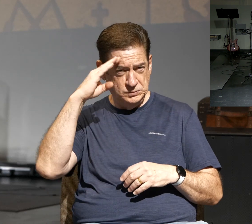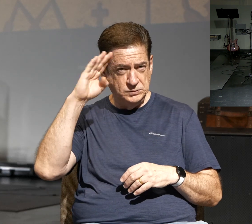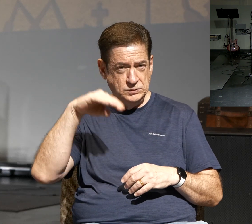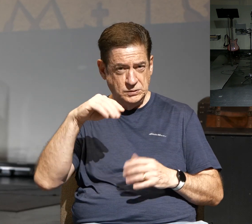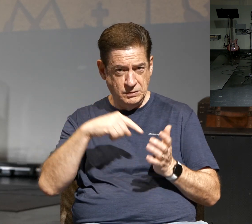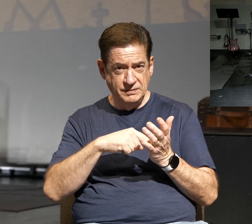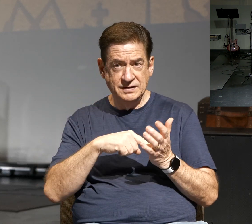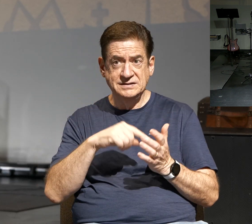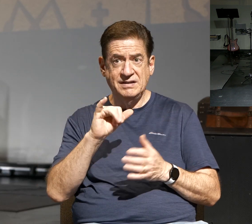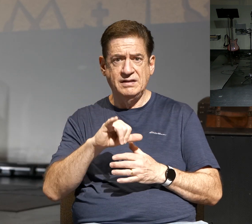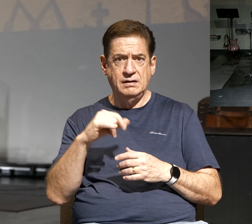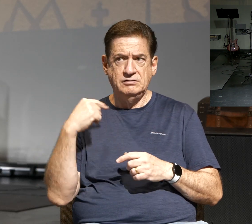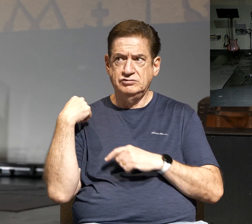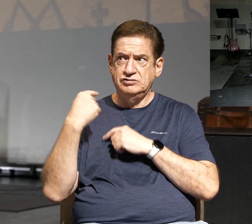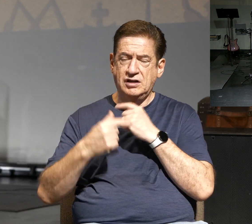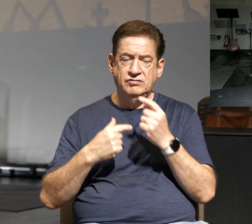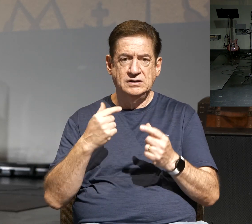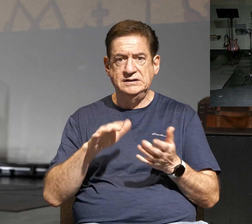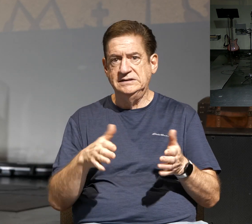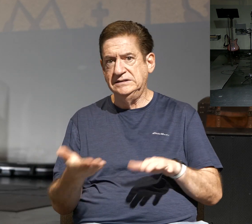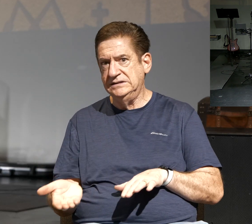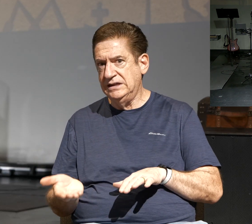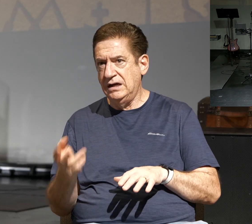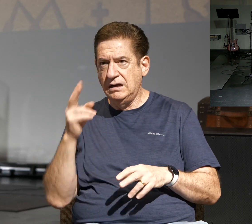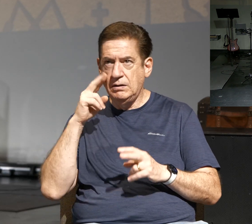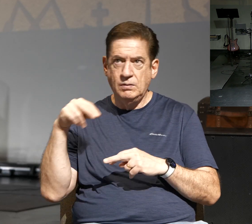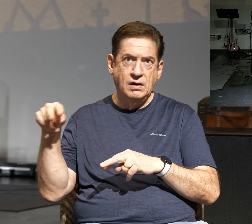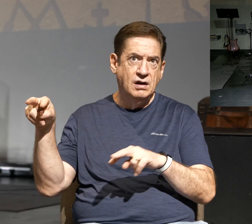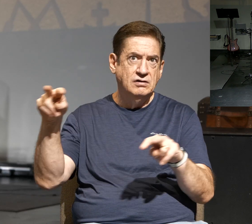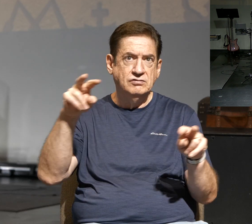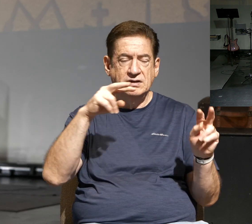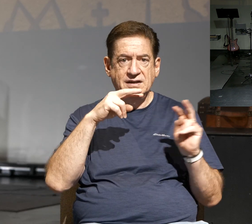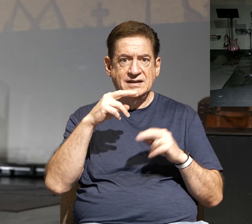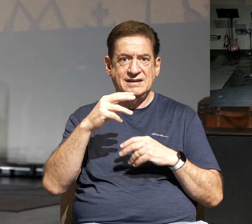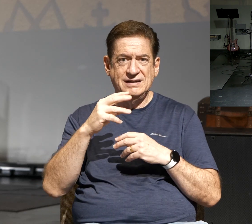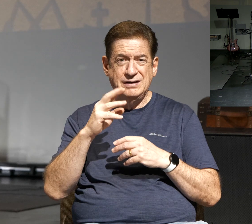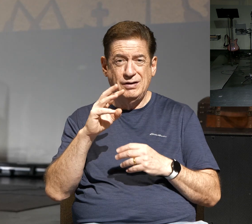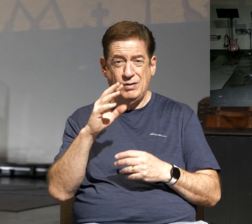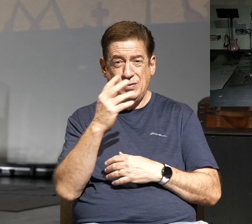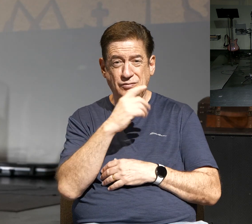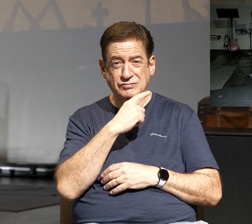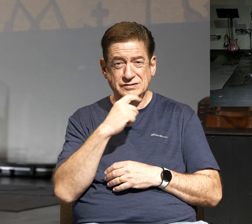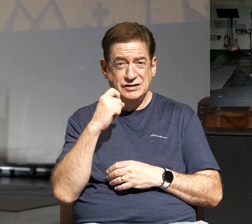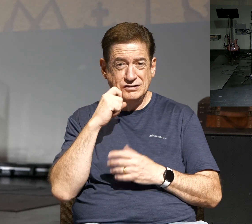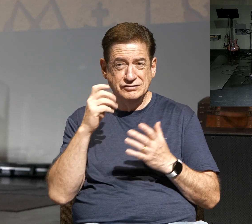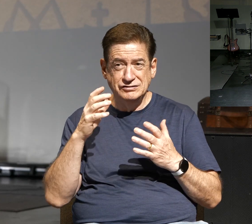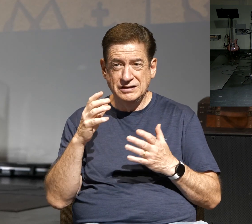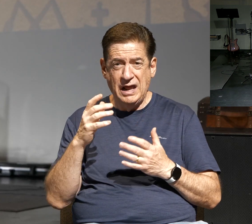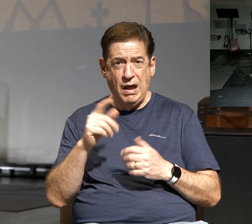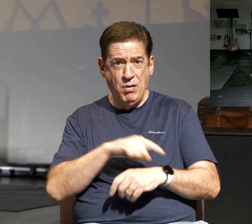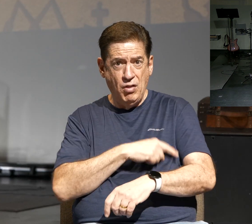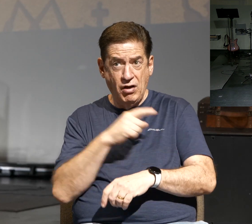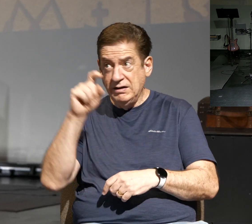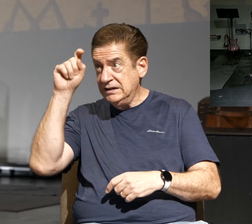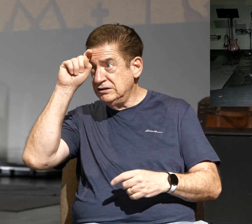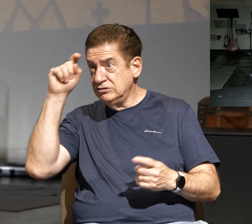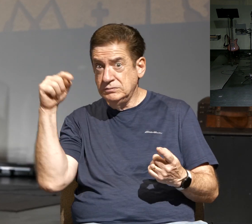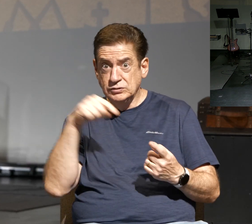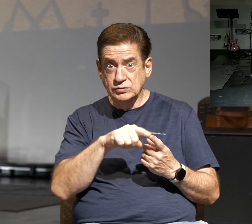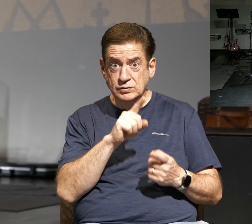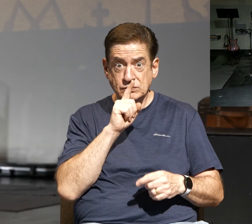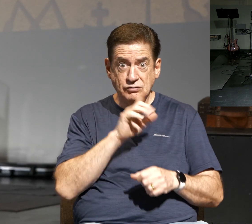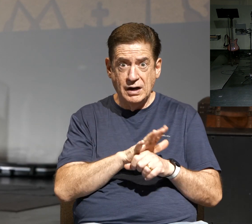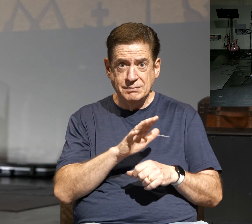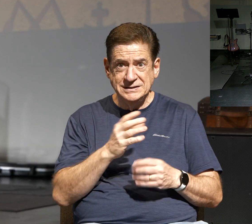whole generation that died wandering around in the wilderness. How long should it have taken them to go from Egypt into the promised land?